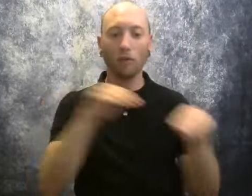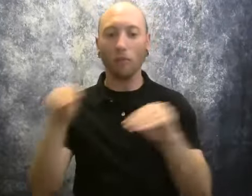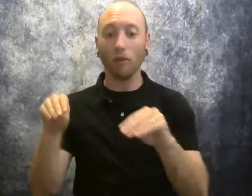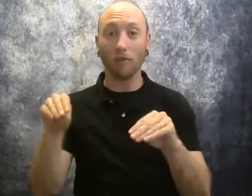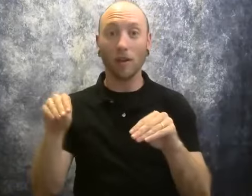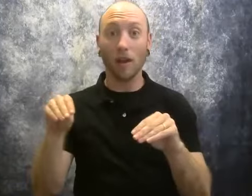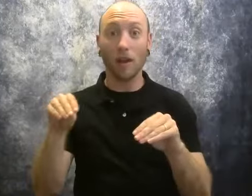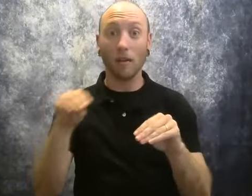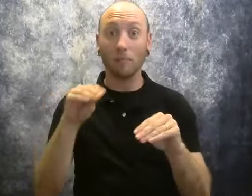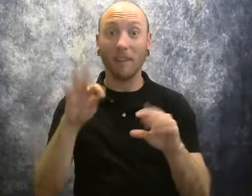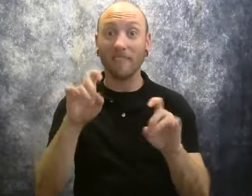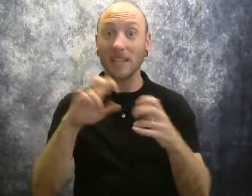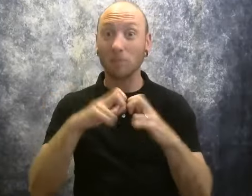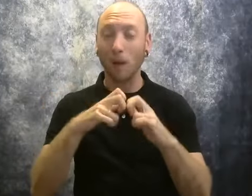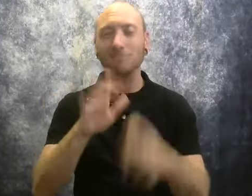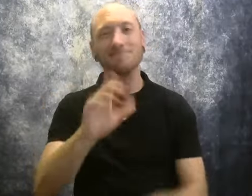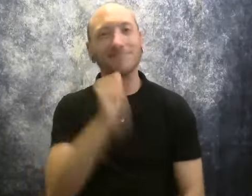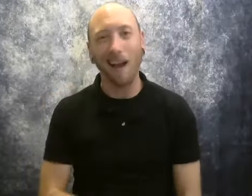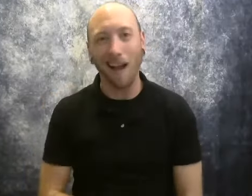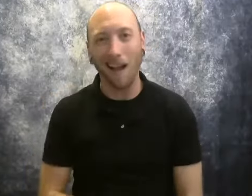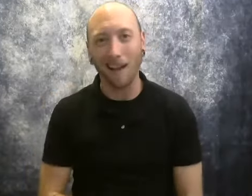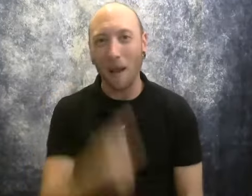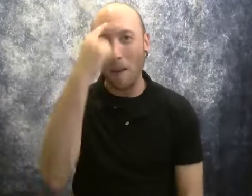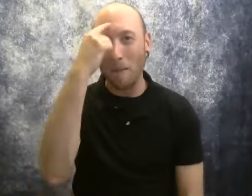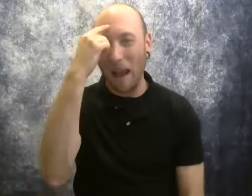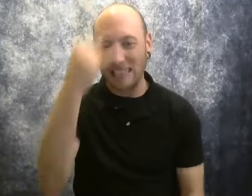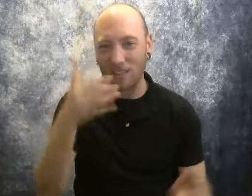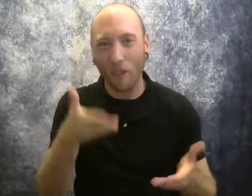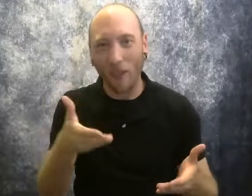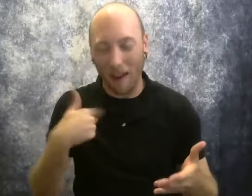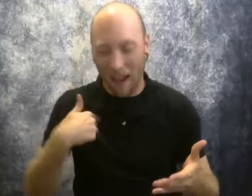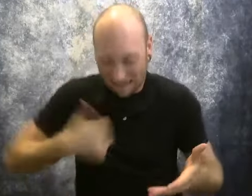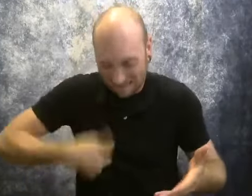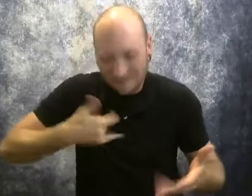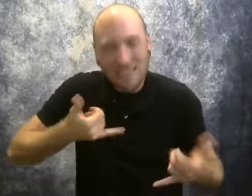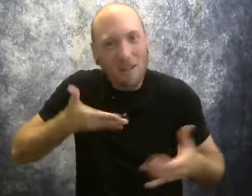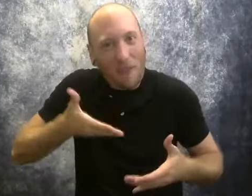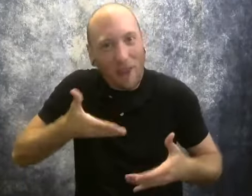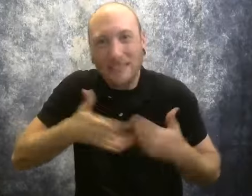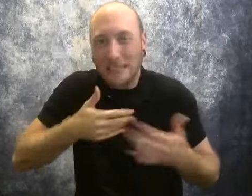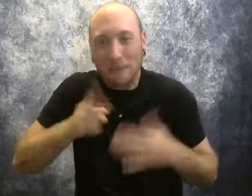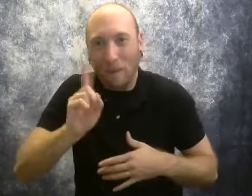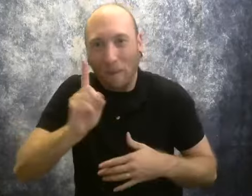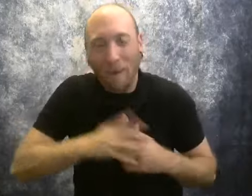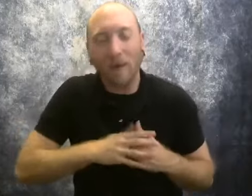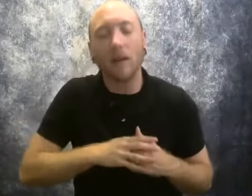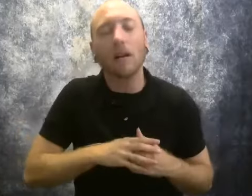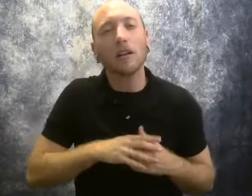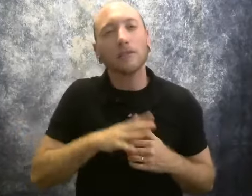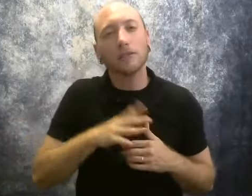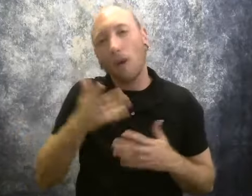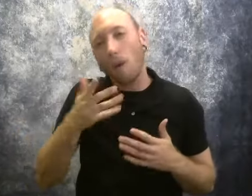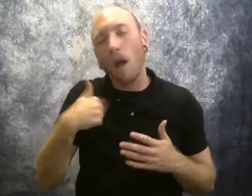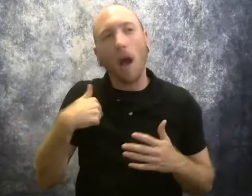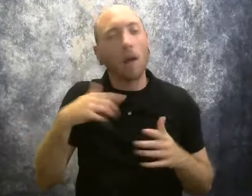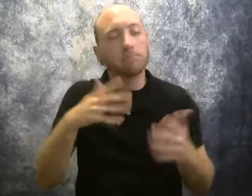different environment, but our heads come with us. Not a hell of a lot changed, really, in the existence. And in saying that,